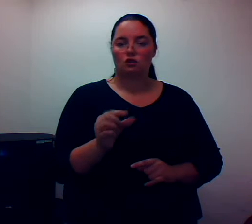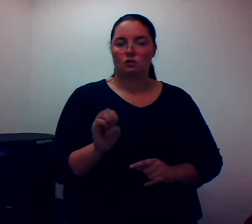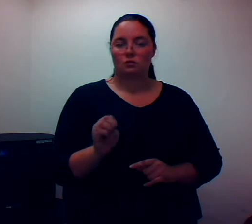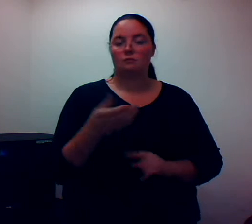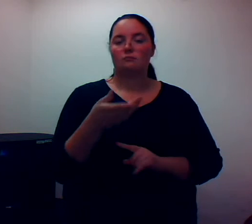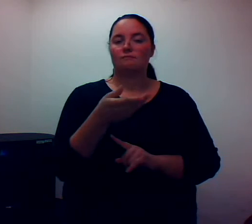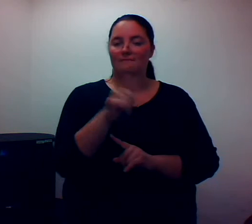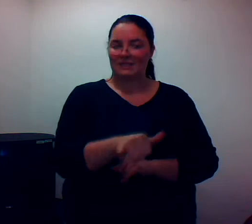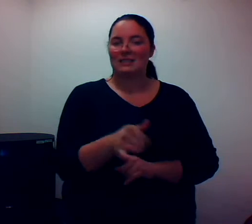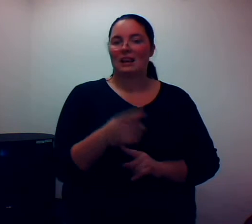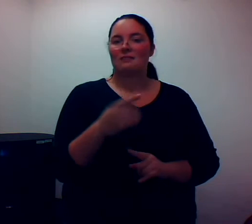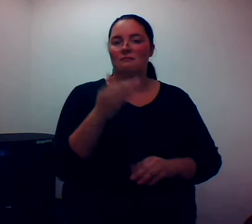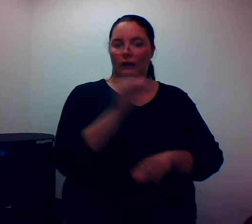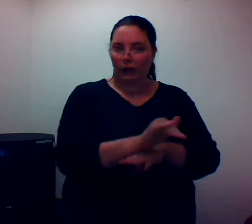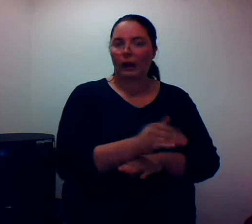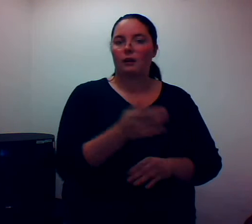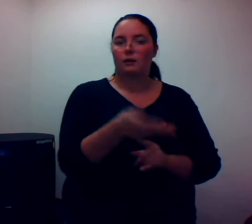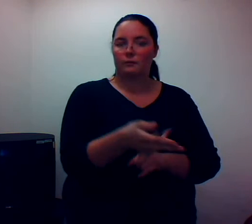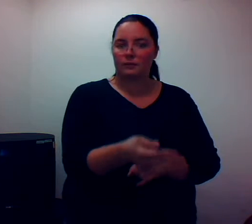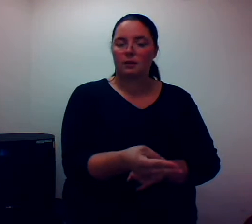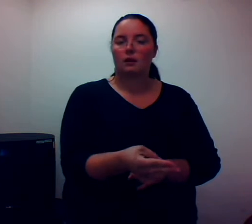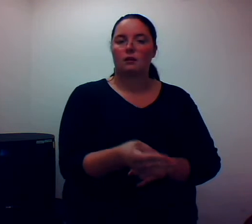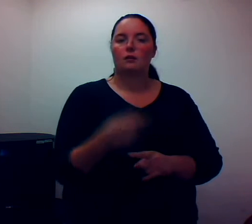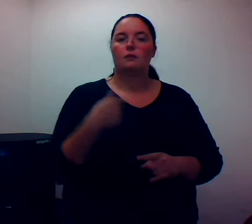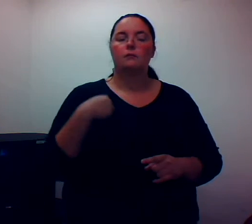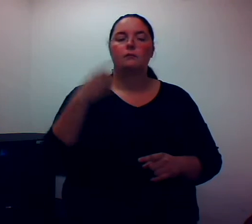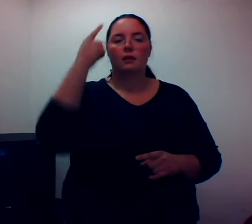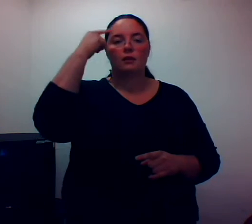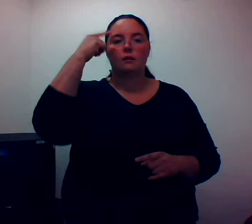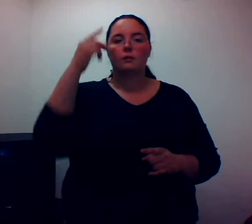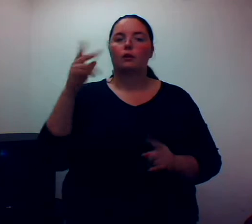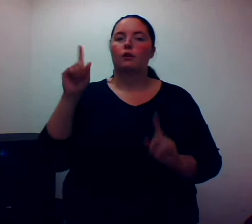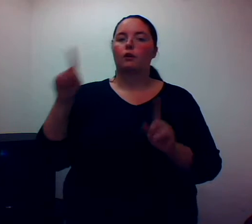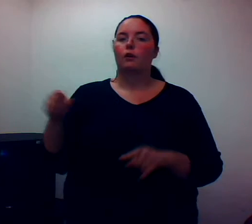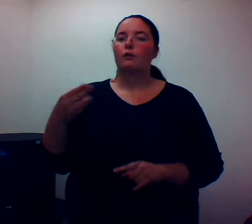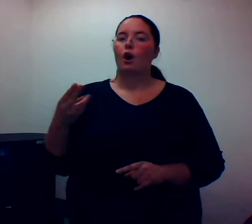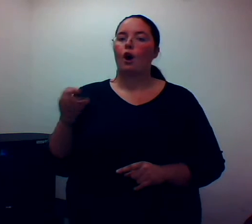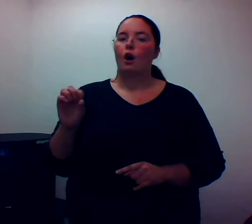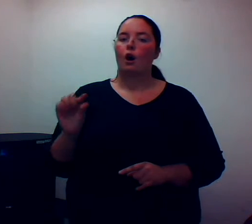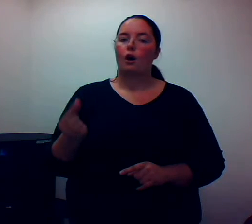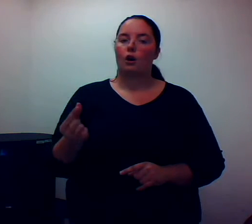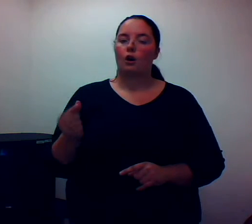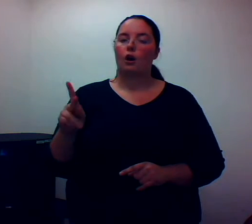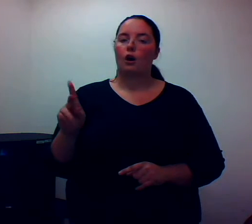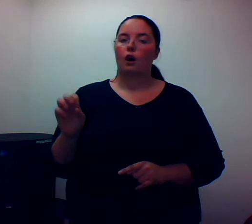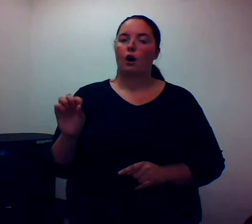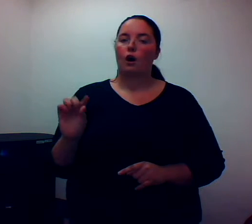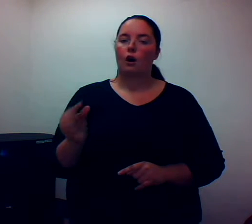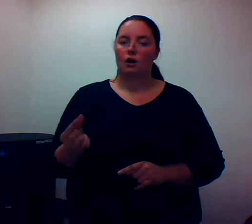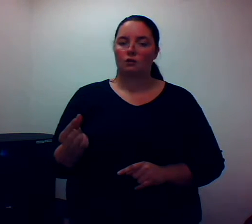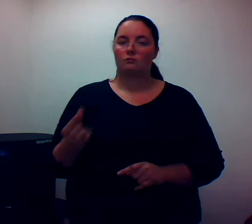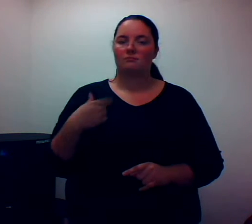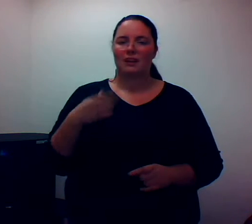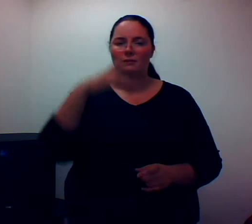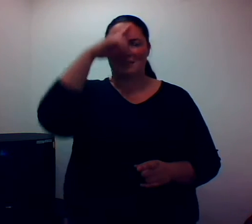thought we were going to Hong Kong, but it was December. And so we were dressed very summer-like. I had on a thin